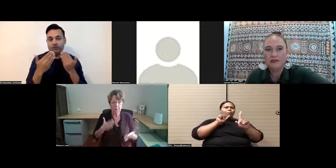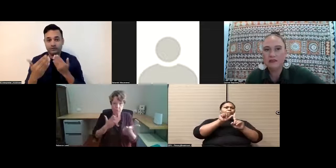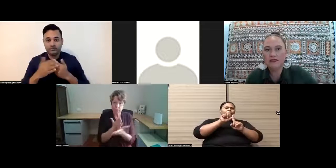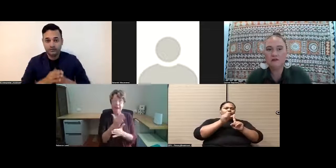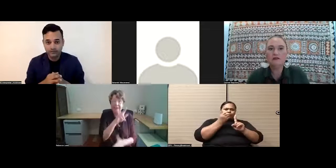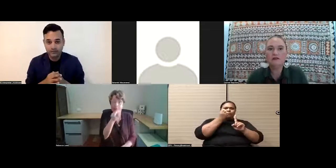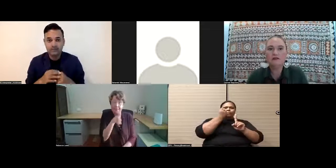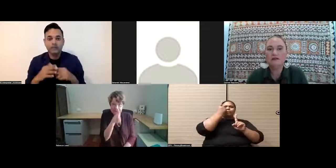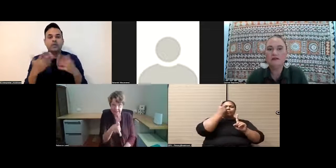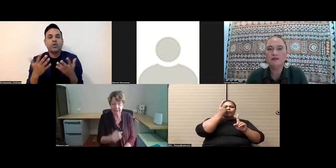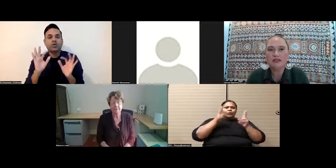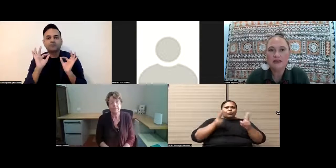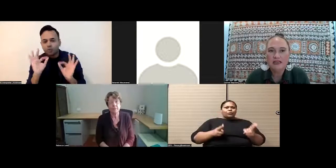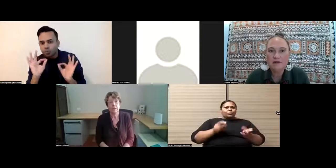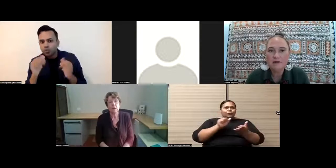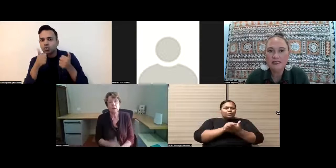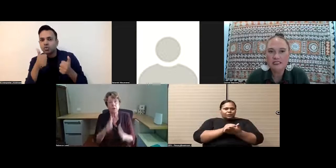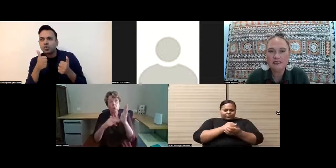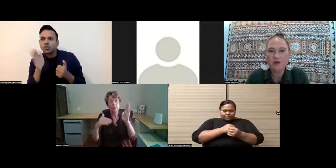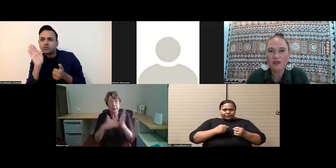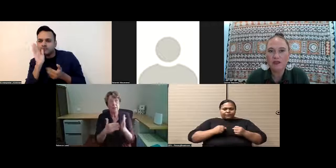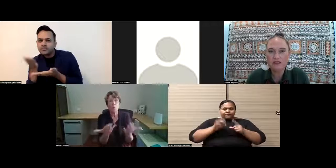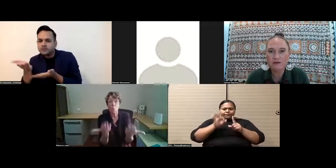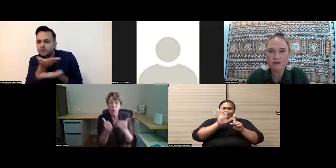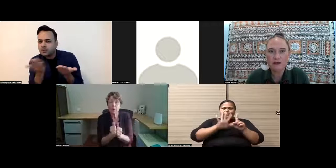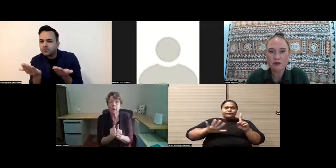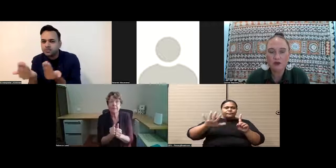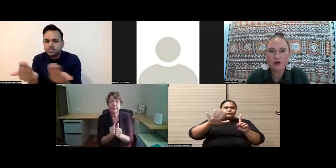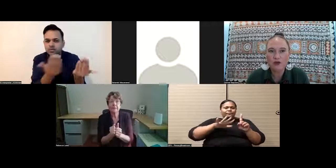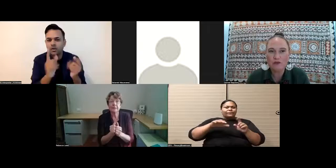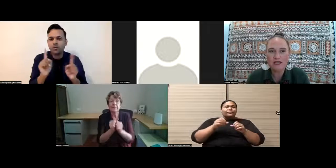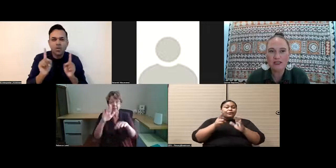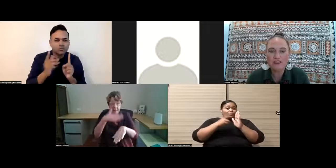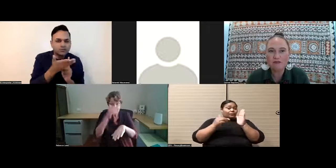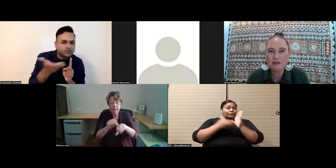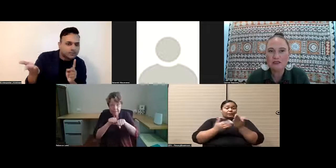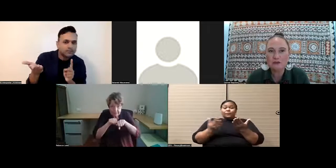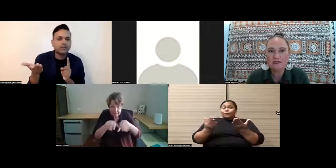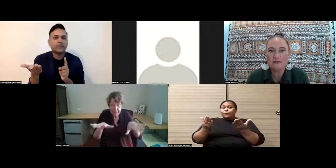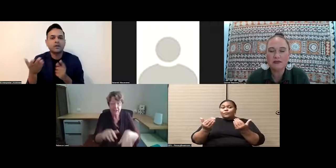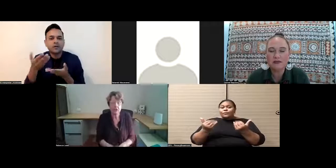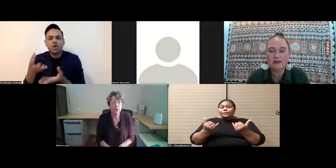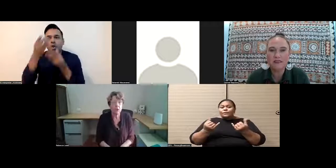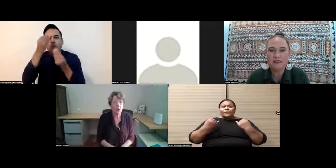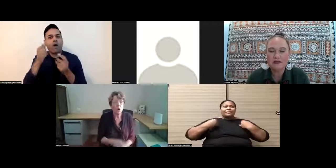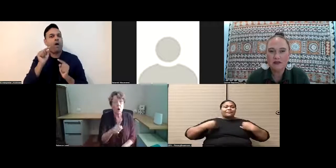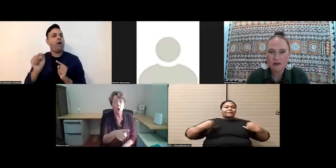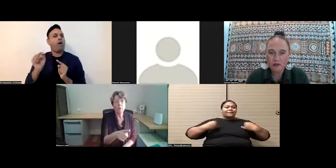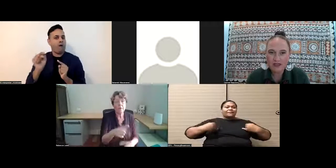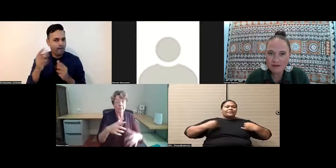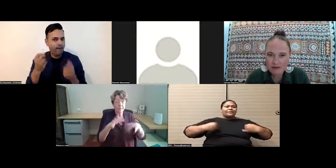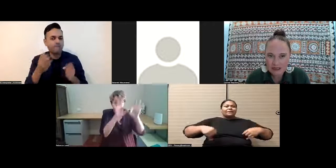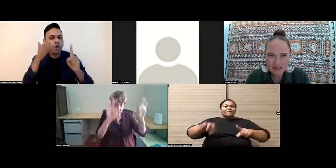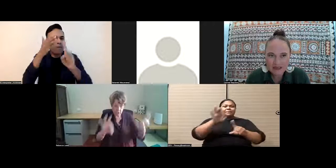New Zealand welcomes the implementation of the Pacific Framework on the Rights of Persons with Disabilities. We